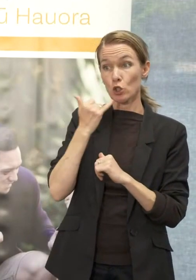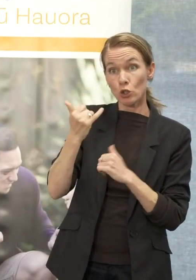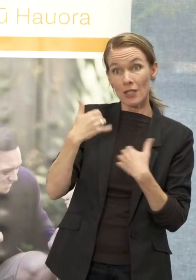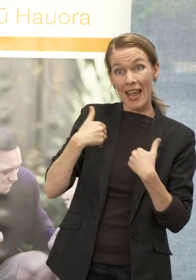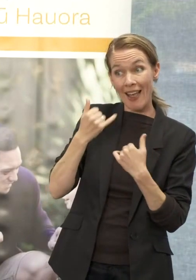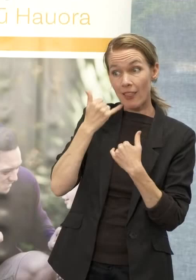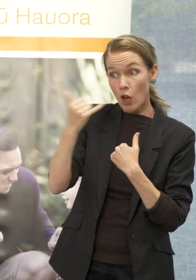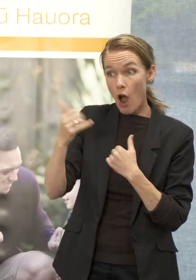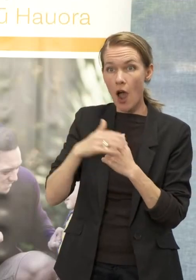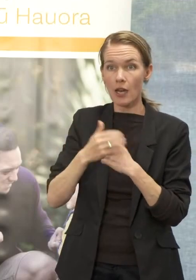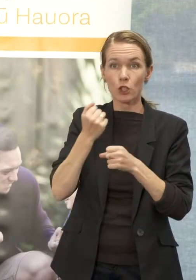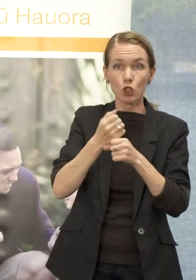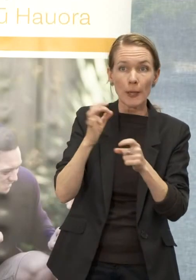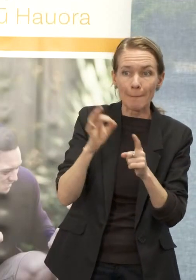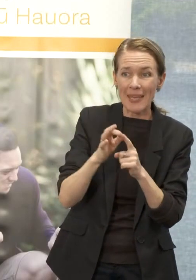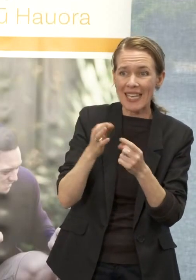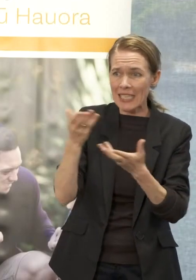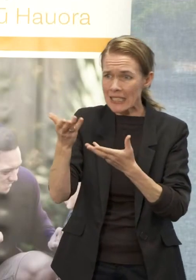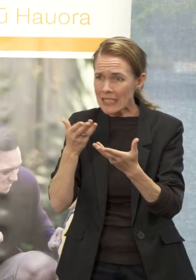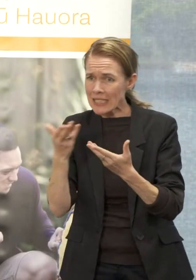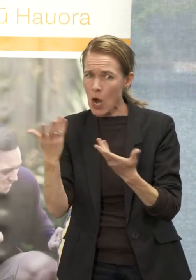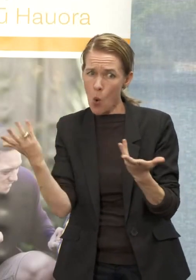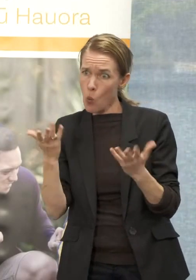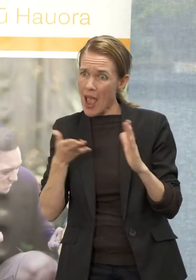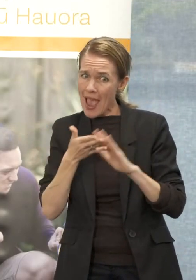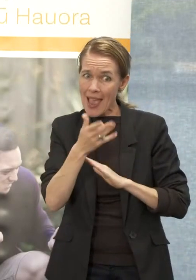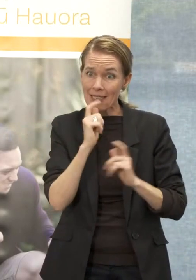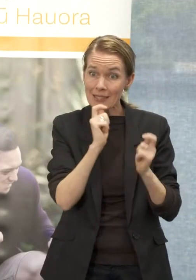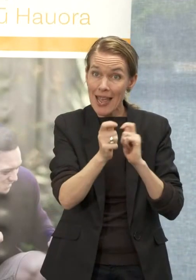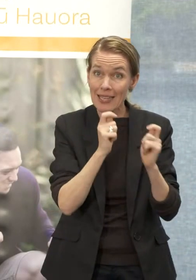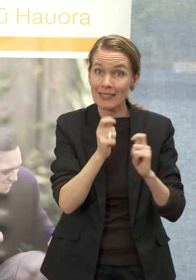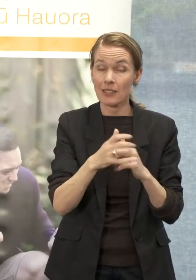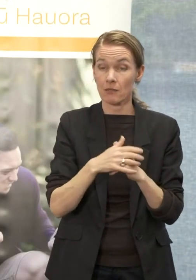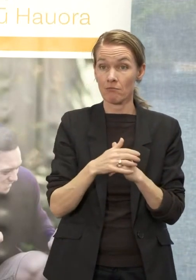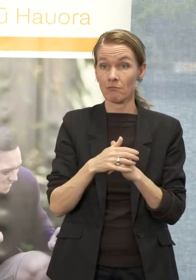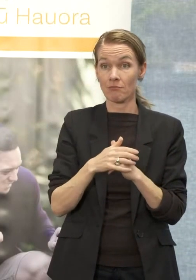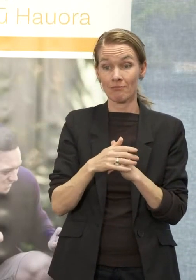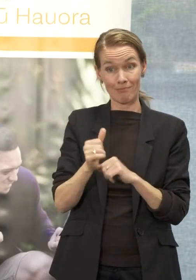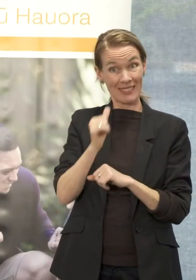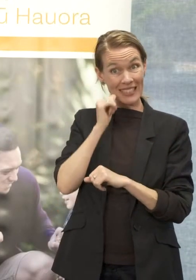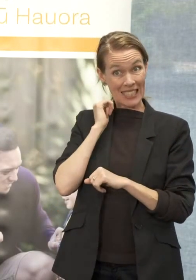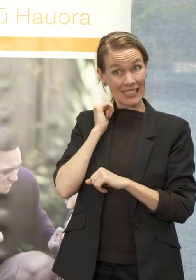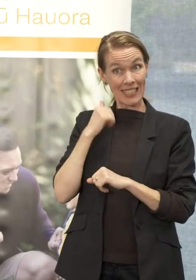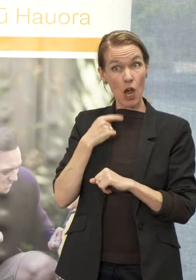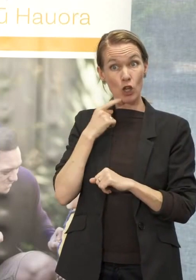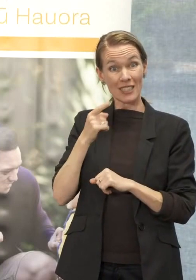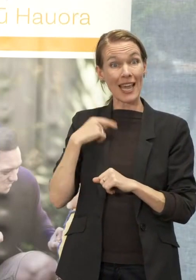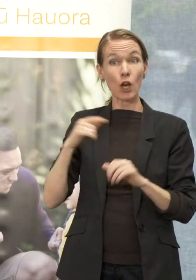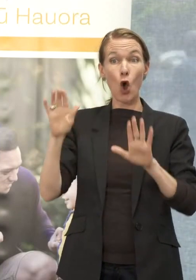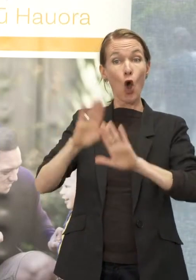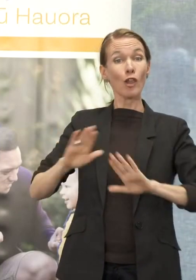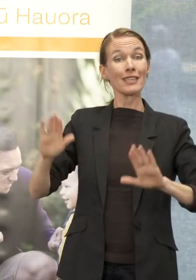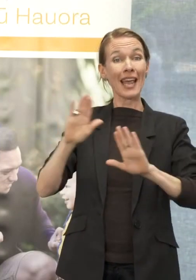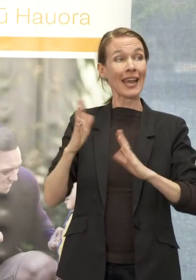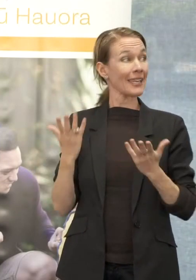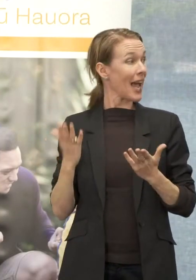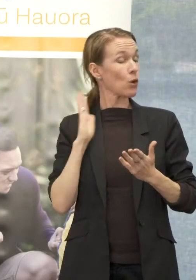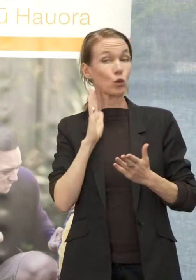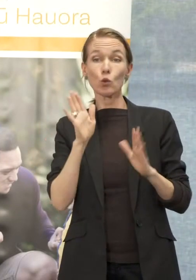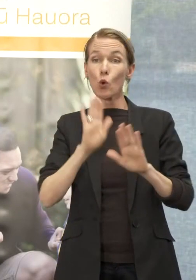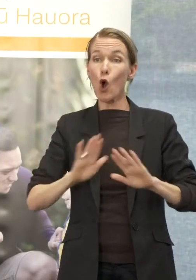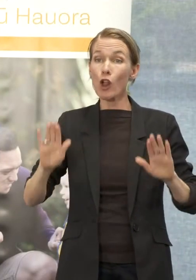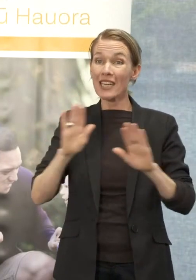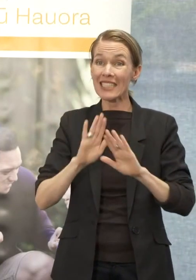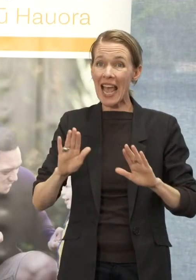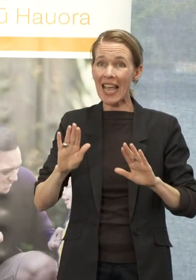arrangements to be tested. If, as I said yesterday, if you're on holiday, that doesn't mean to say you can't get tested.